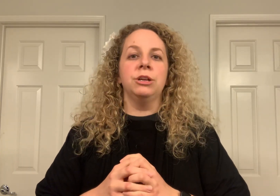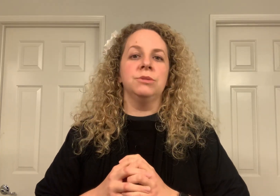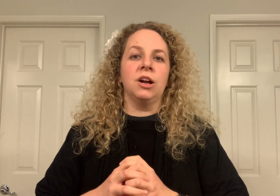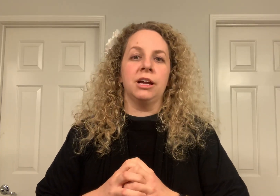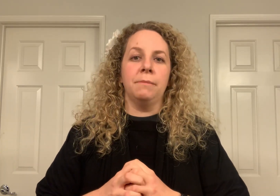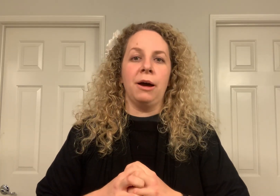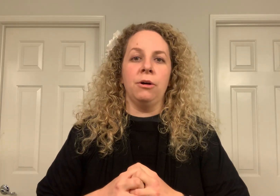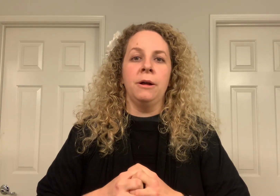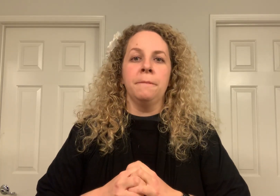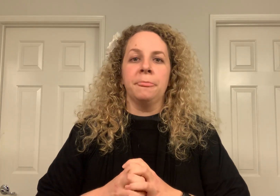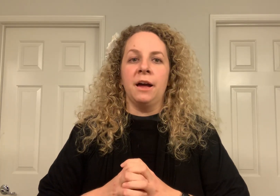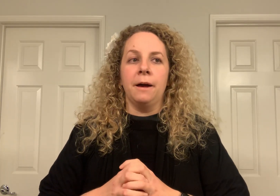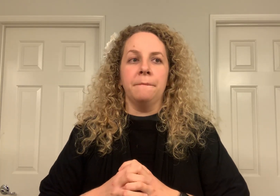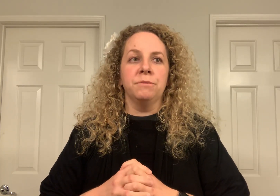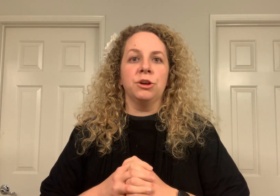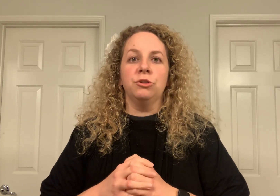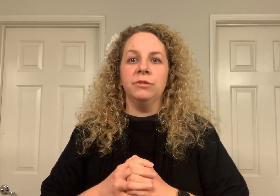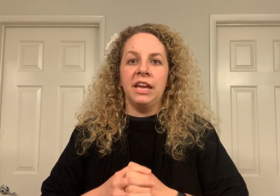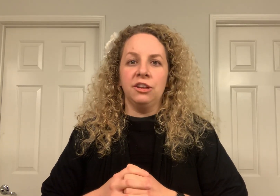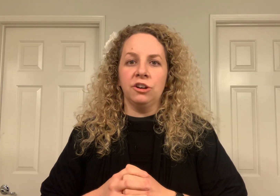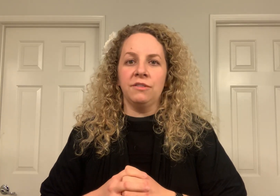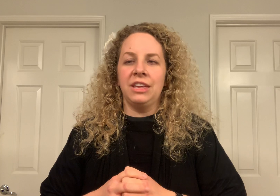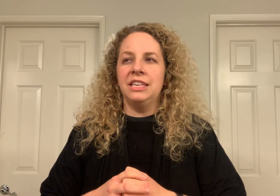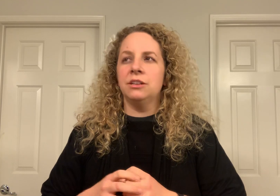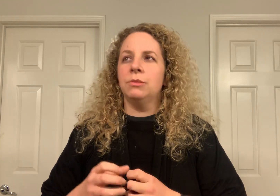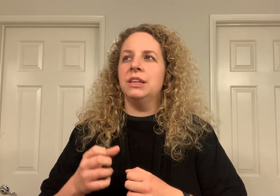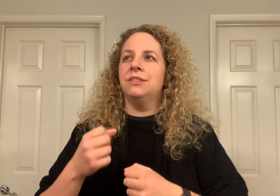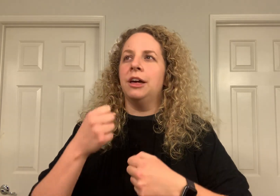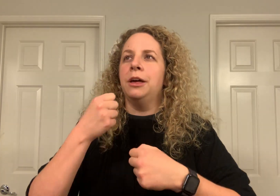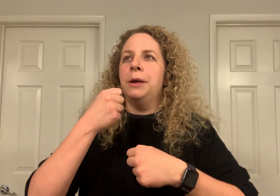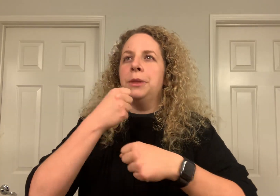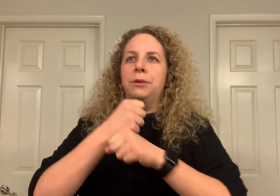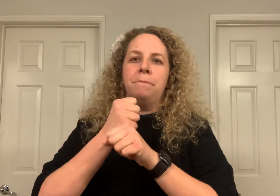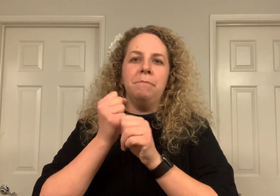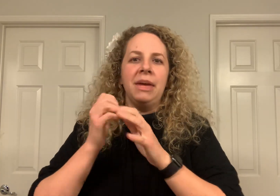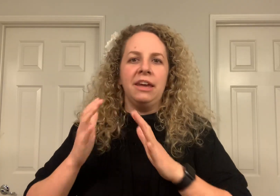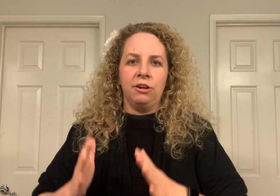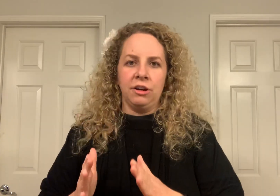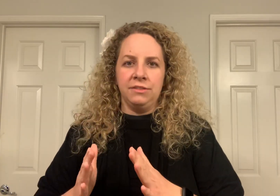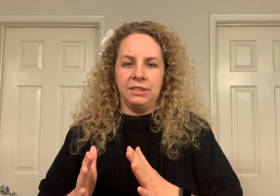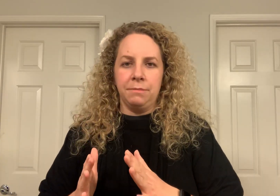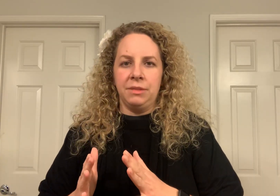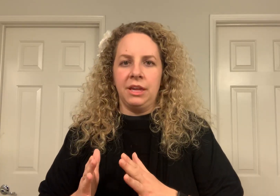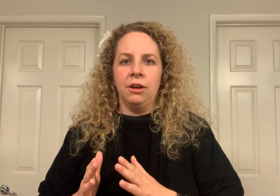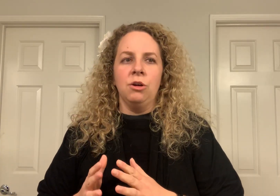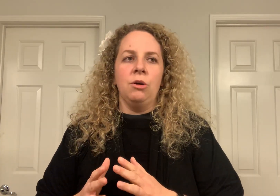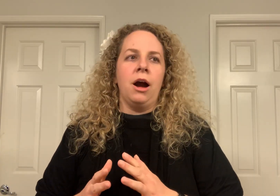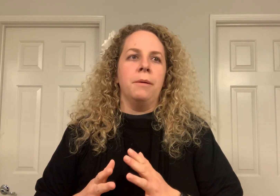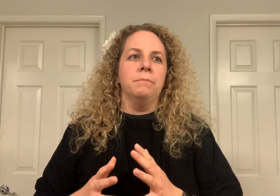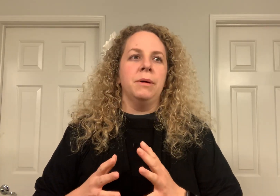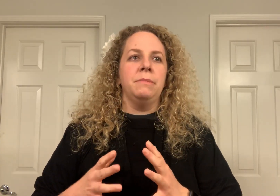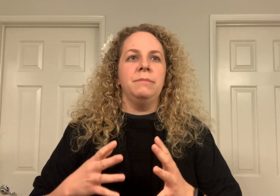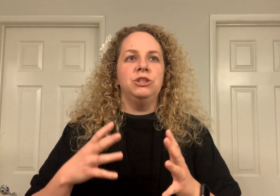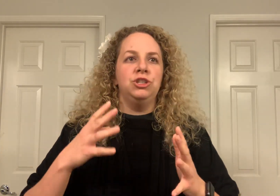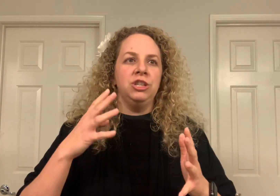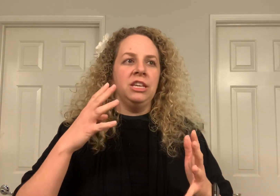you would talk about, um, the creator of it, he's not really the, the maker of something. Um, but maybe she